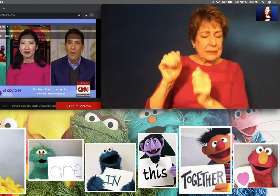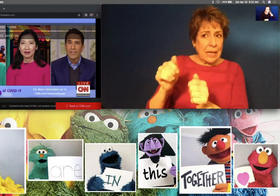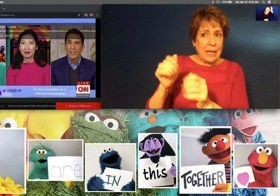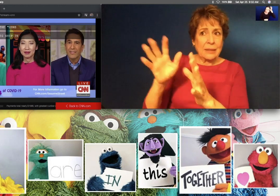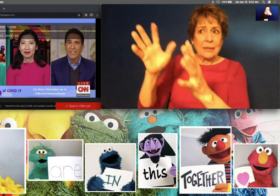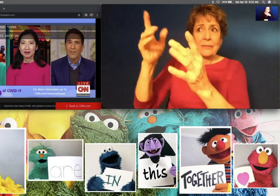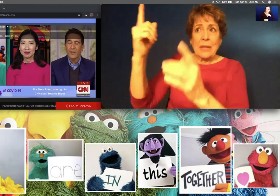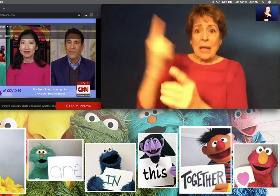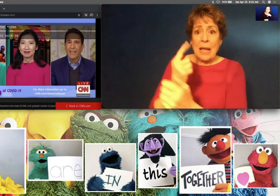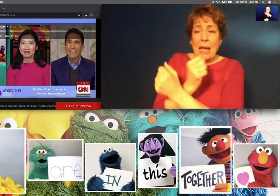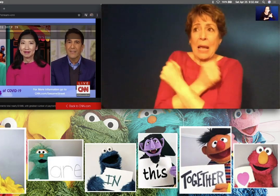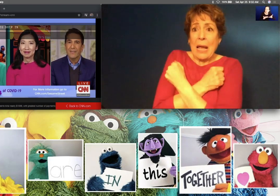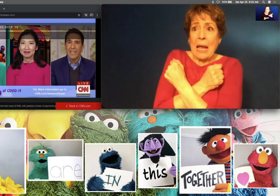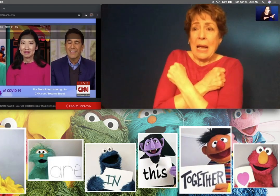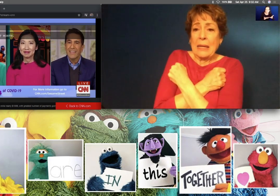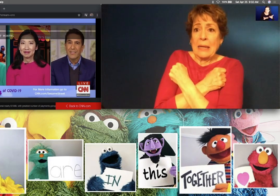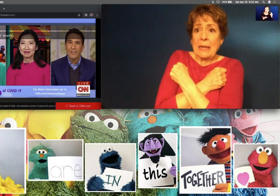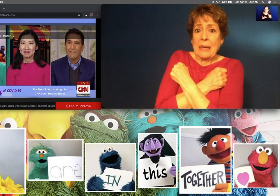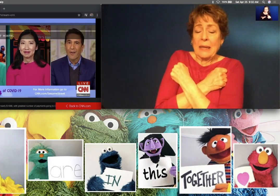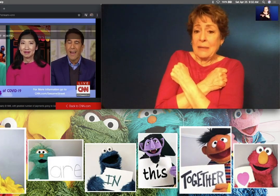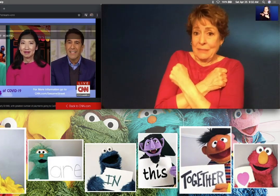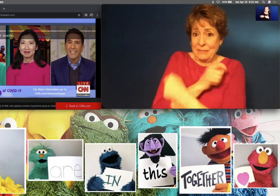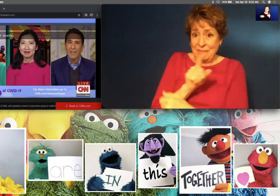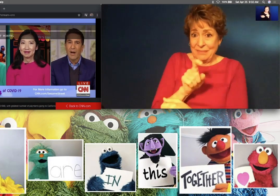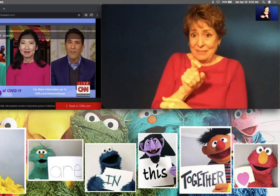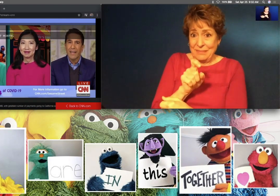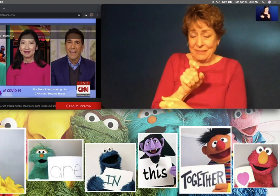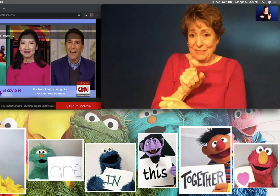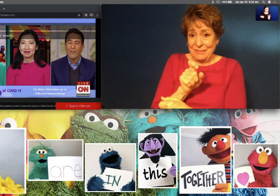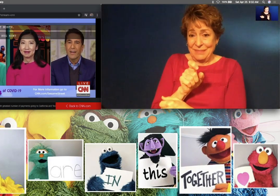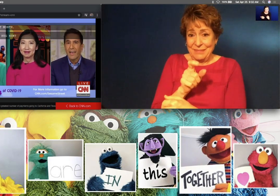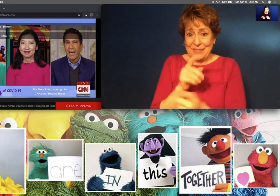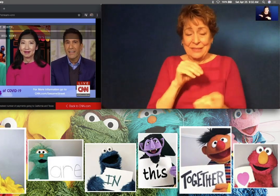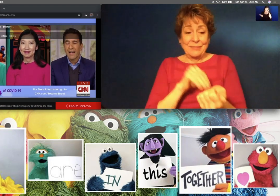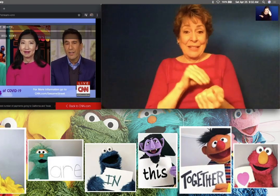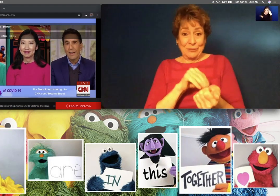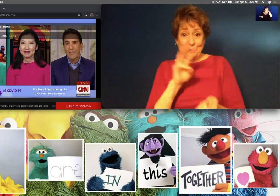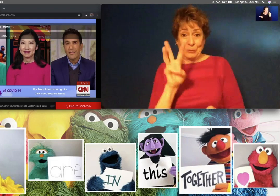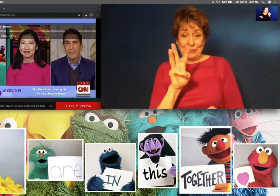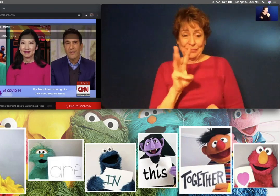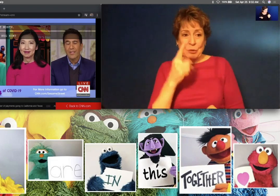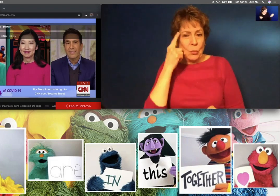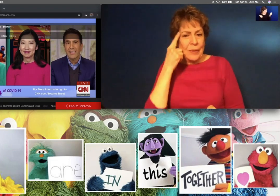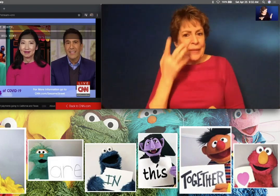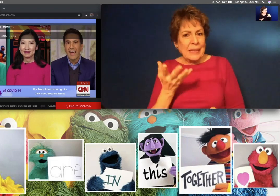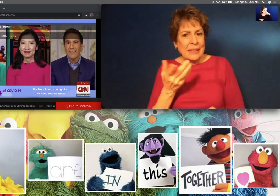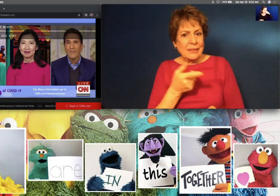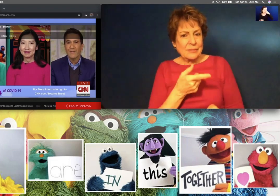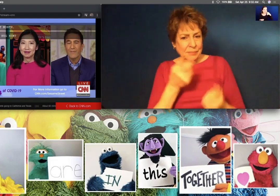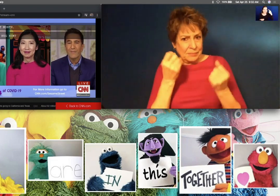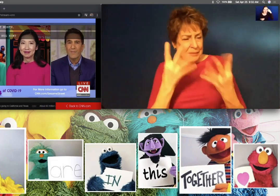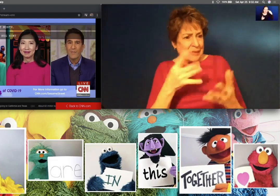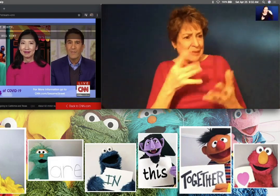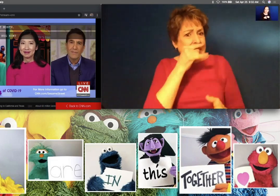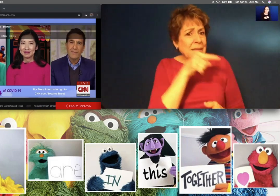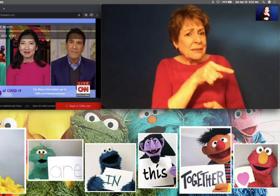real questions. These are real things that kids are asking about right now. How do you answer questions like that?